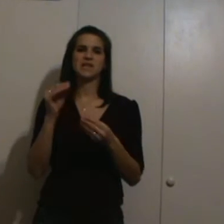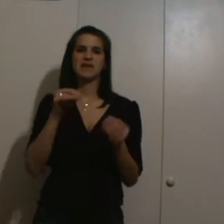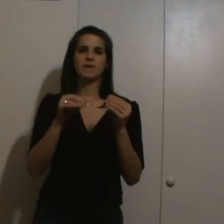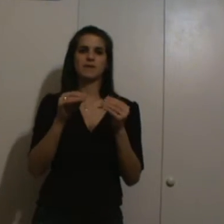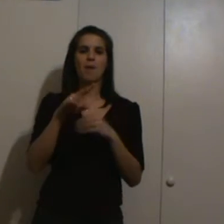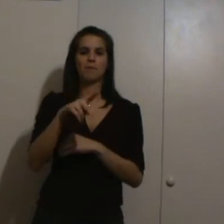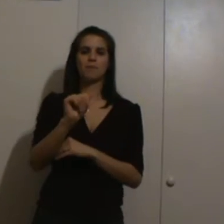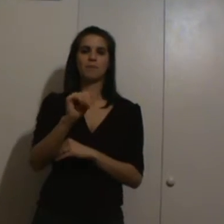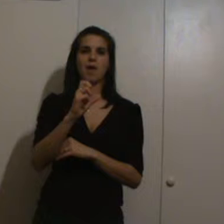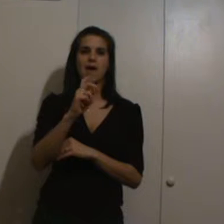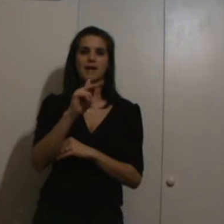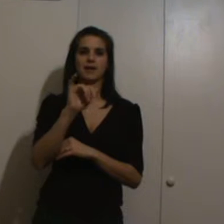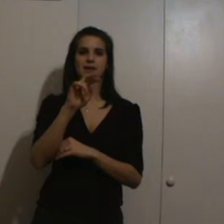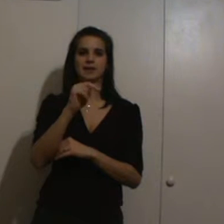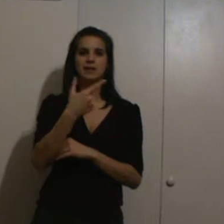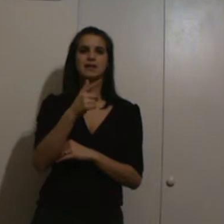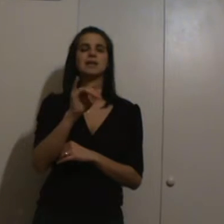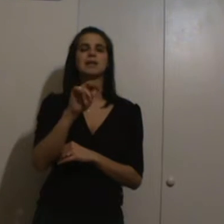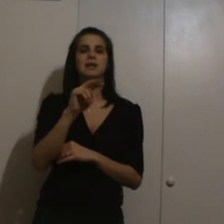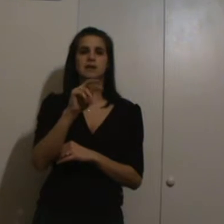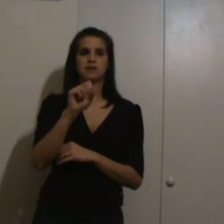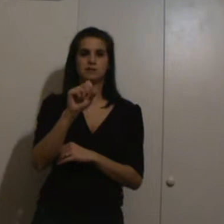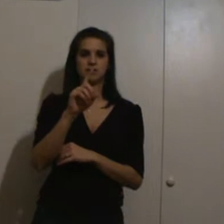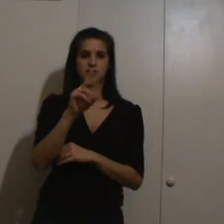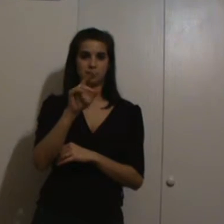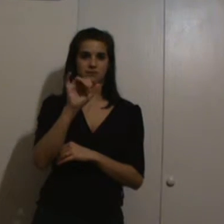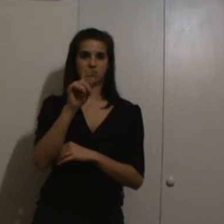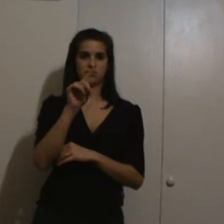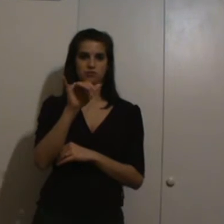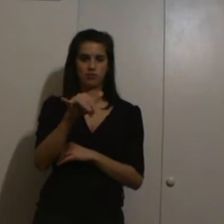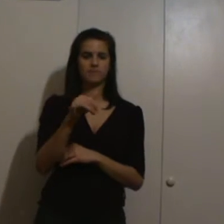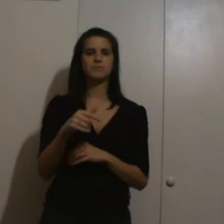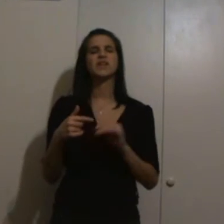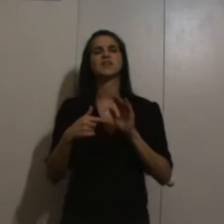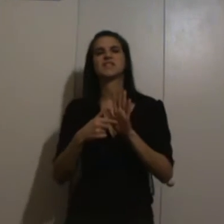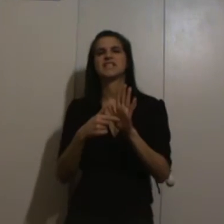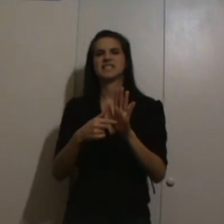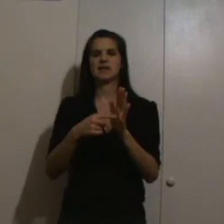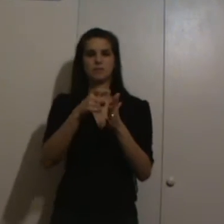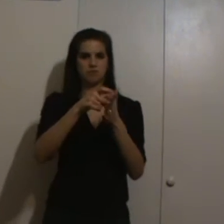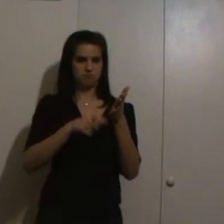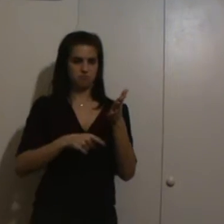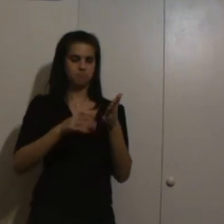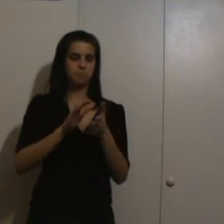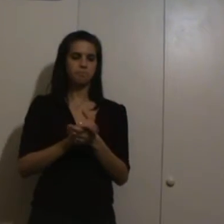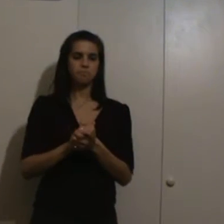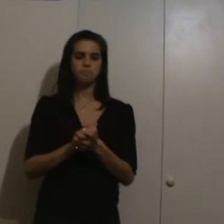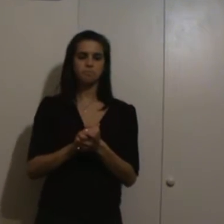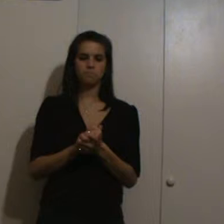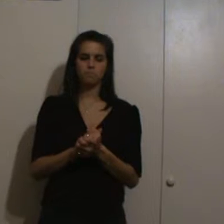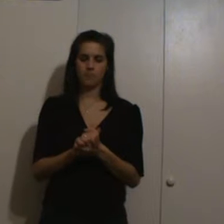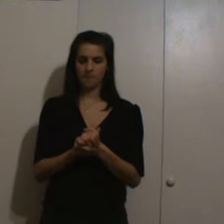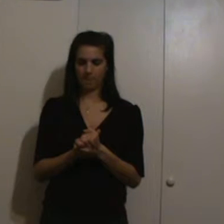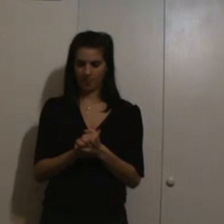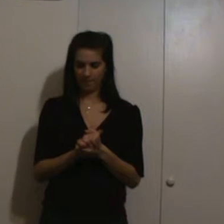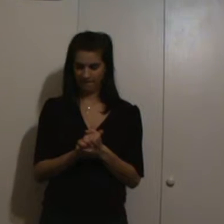under. This is an example from Upton Sinclair's book. Cut up by the